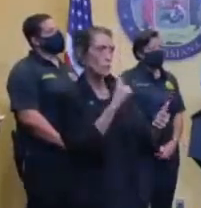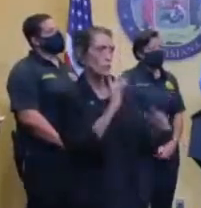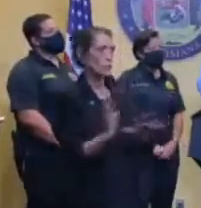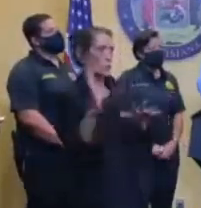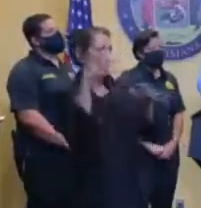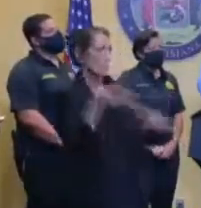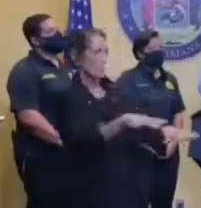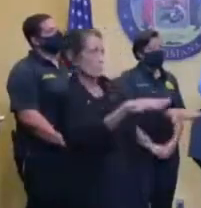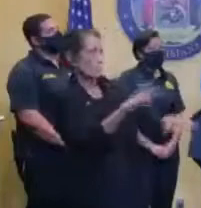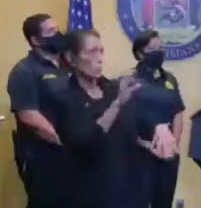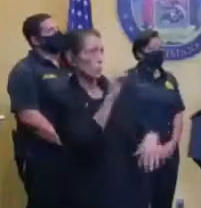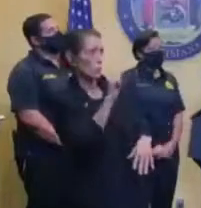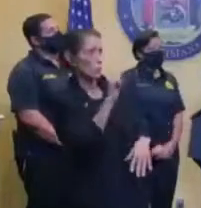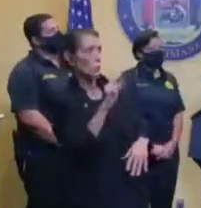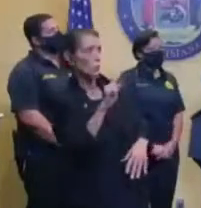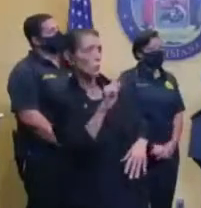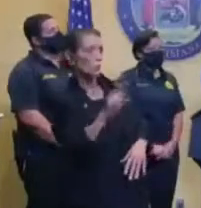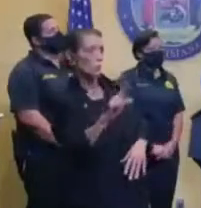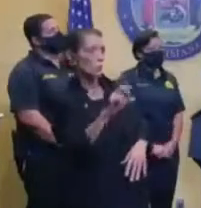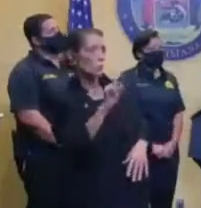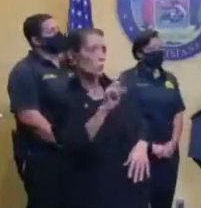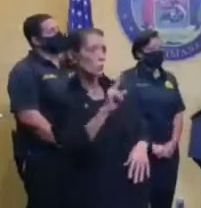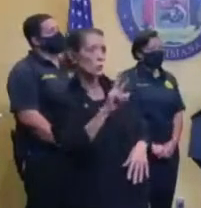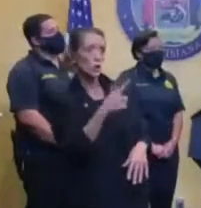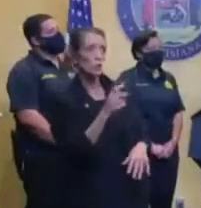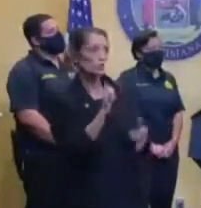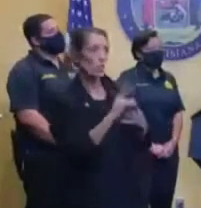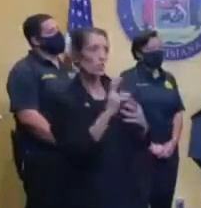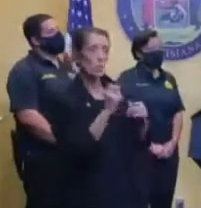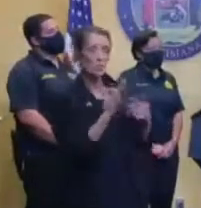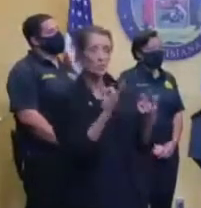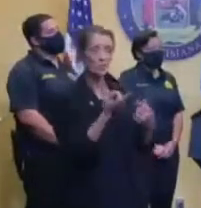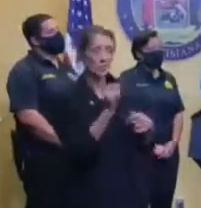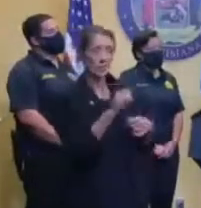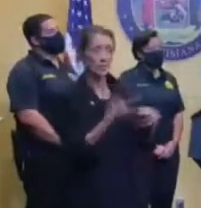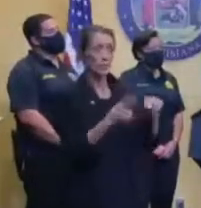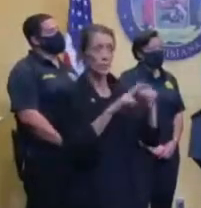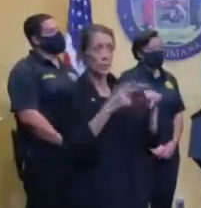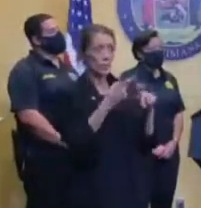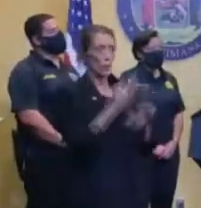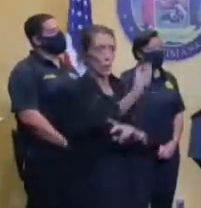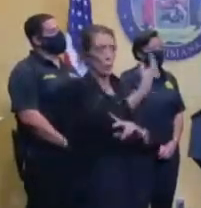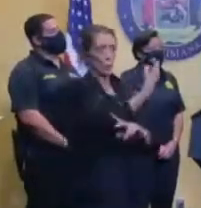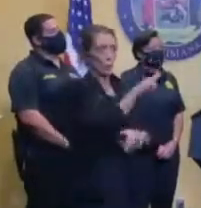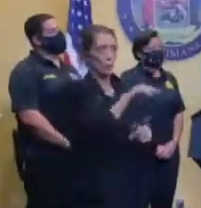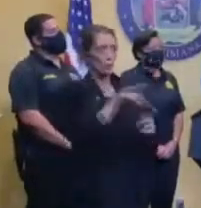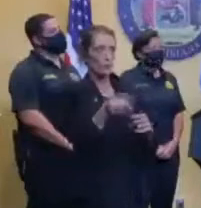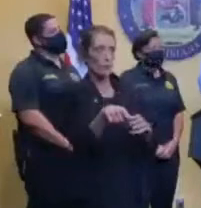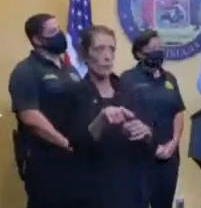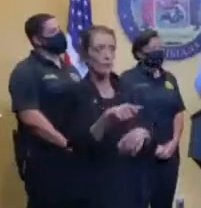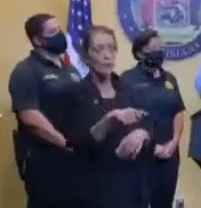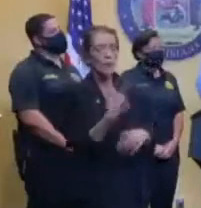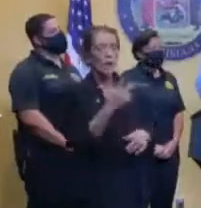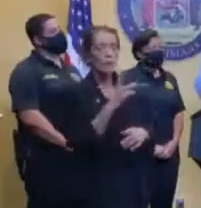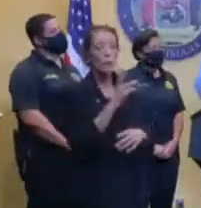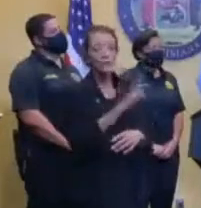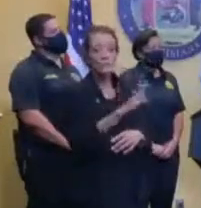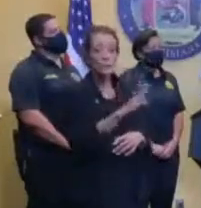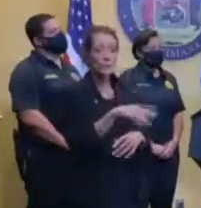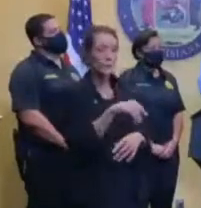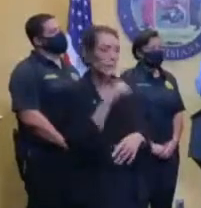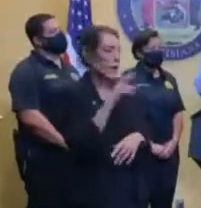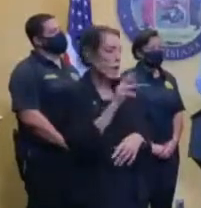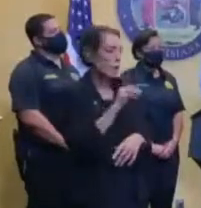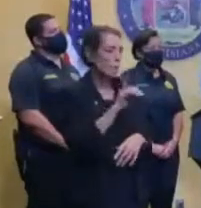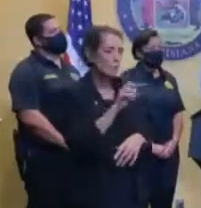That's a increase from whatever it was, the noon report. The levees on the West Bank, not the Mississippi River,